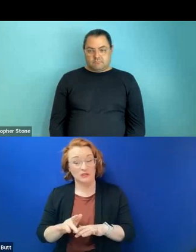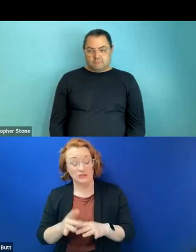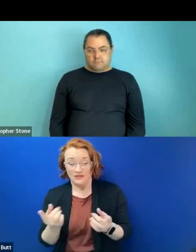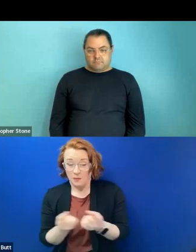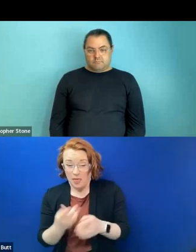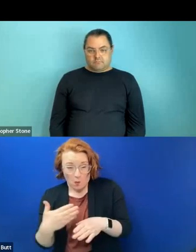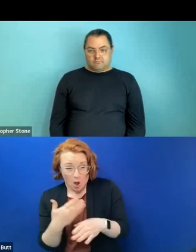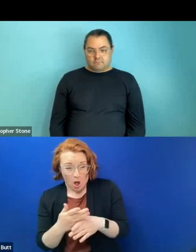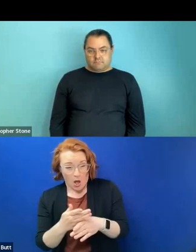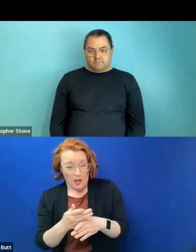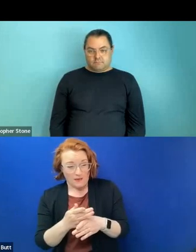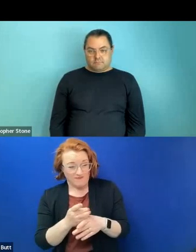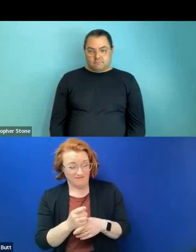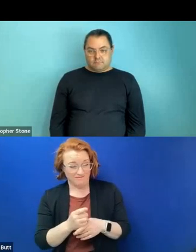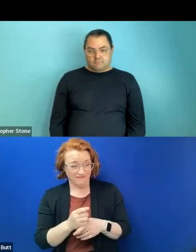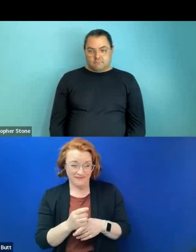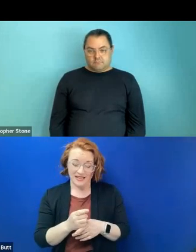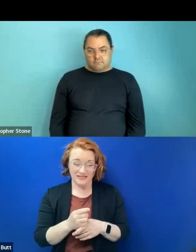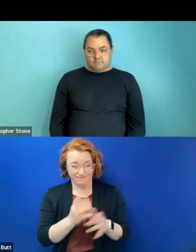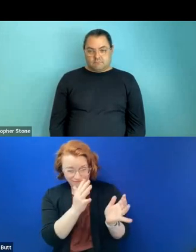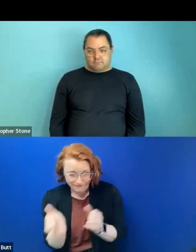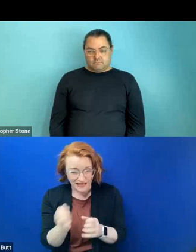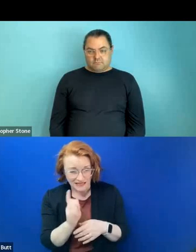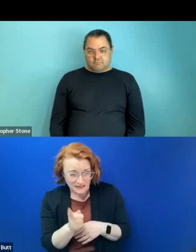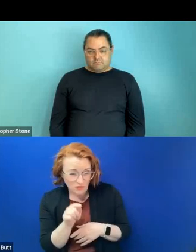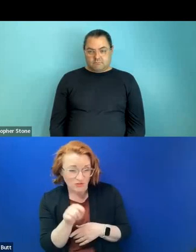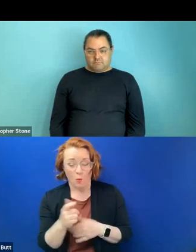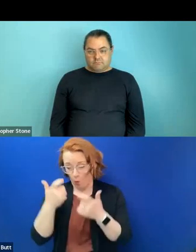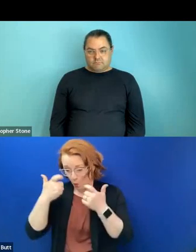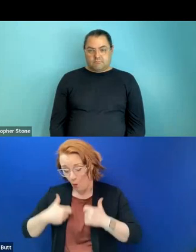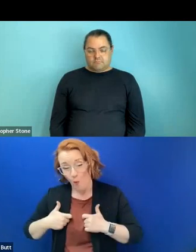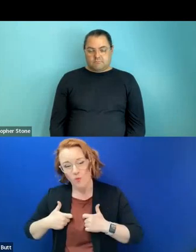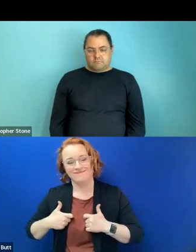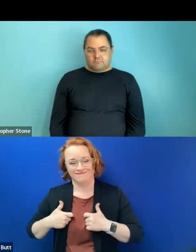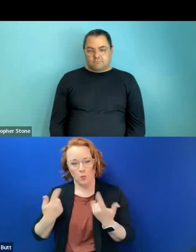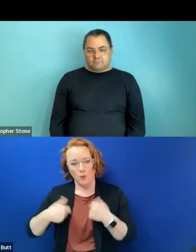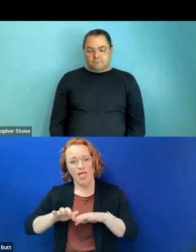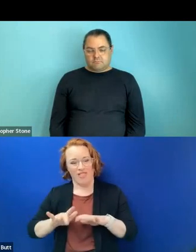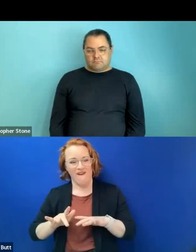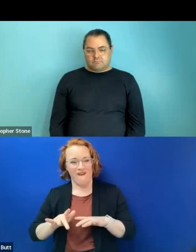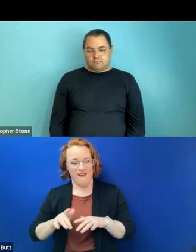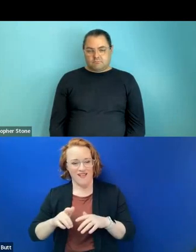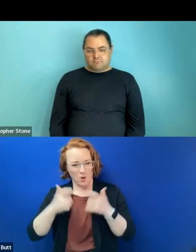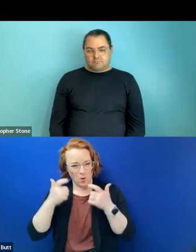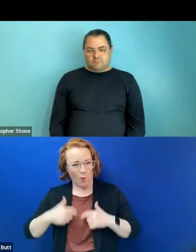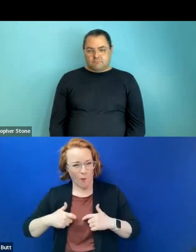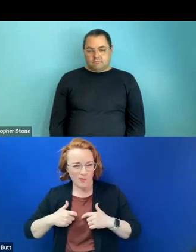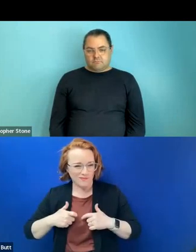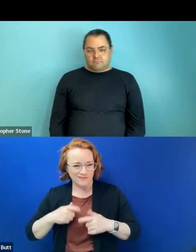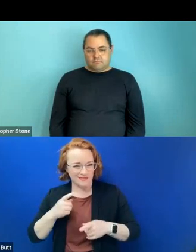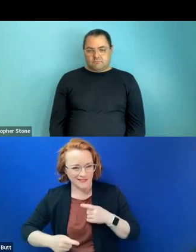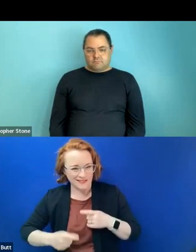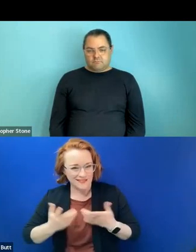work, potentially, in the court case where they get sentenced. So I think it